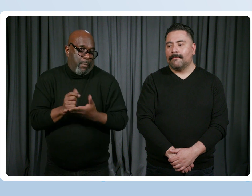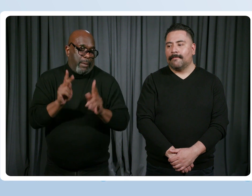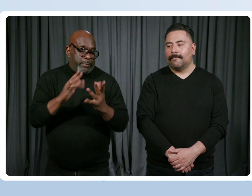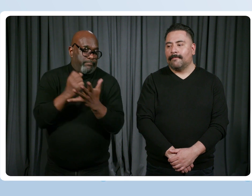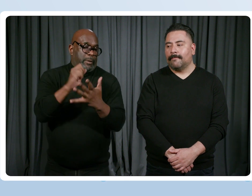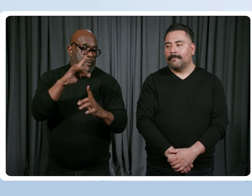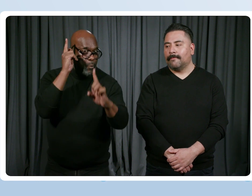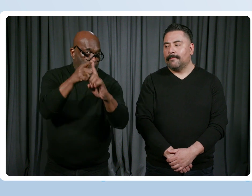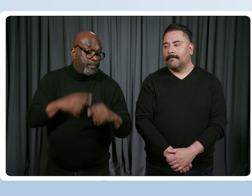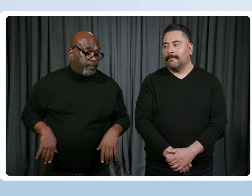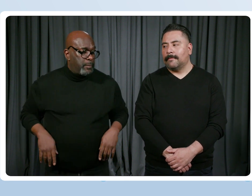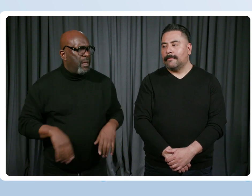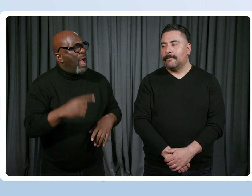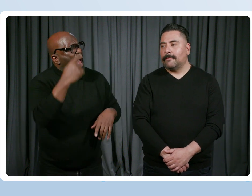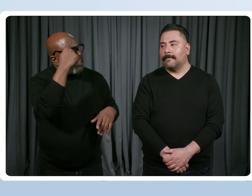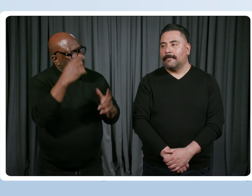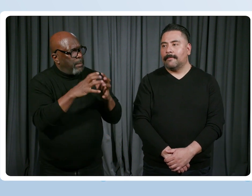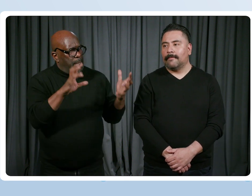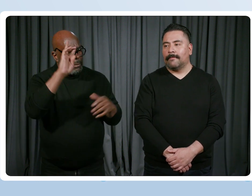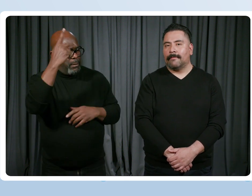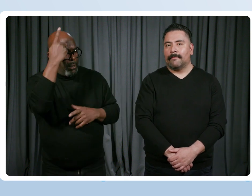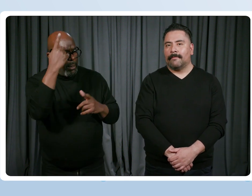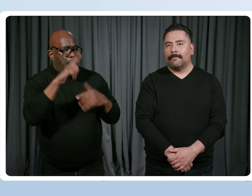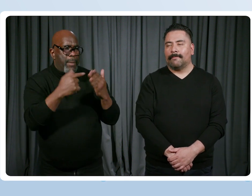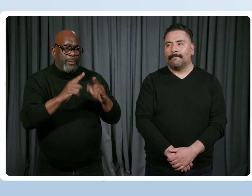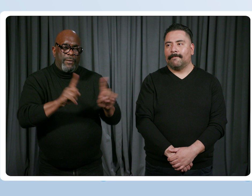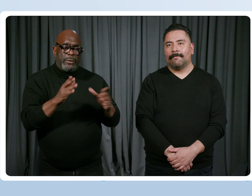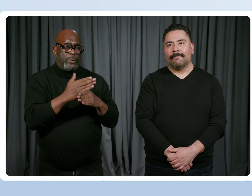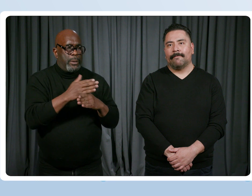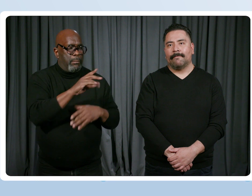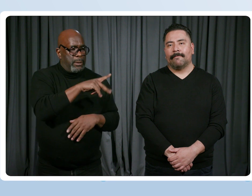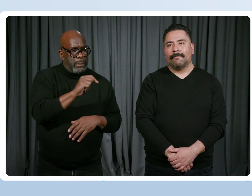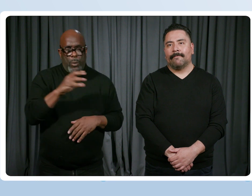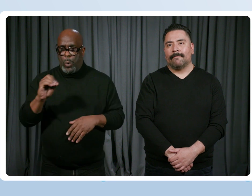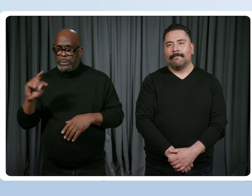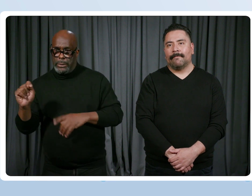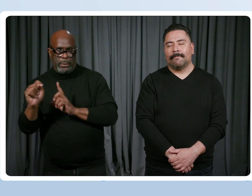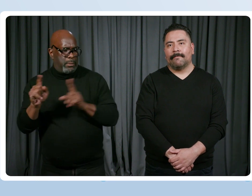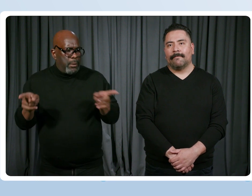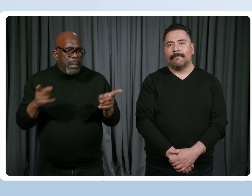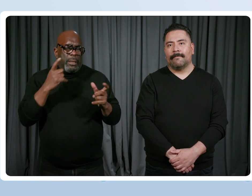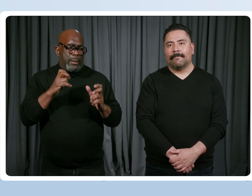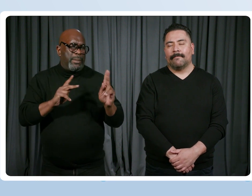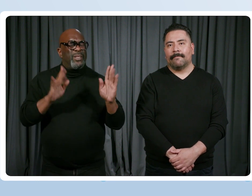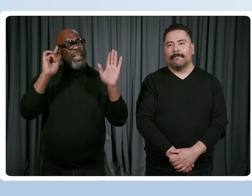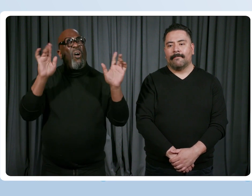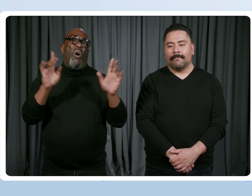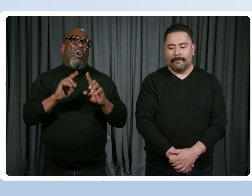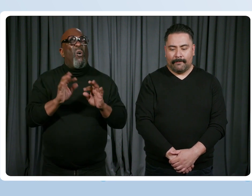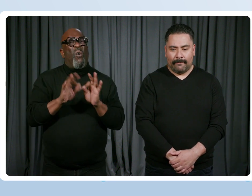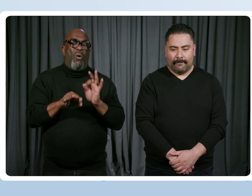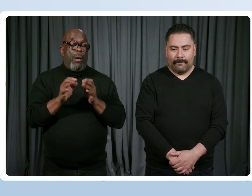on that, I think there's a big misconception about the difference between PT and OT because it can be really oversimplified into